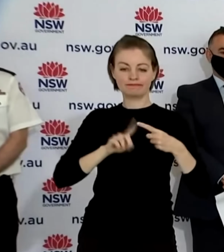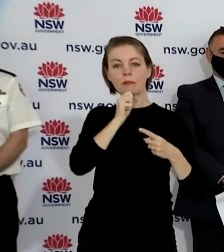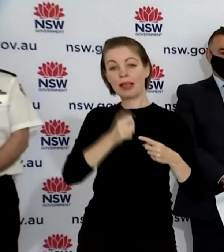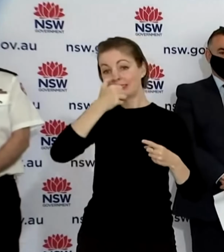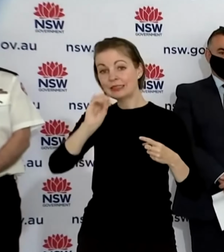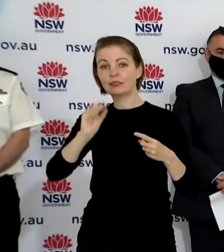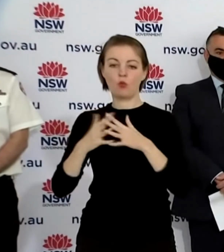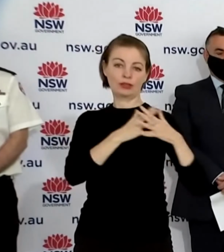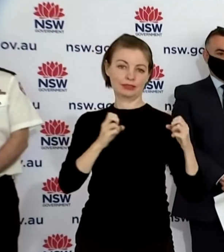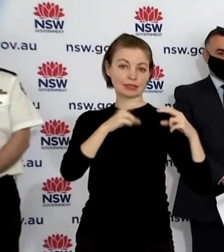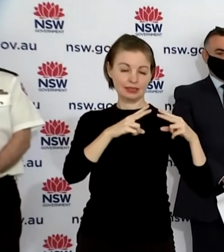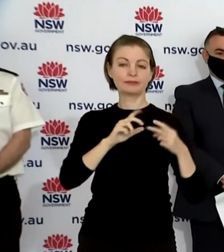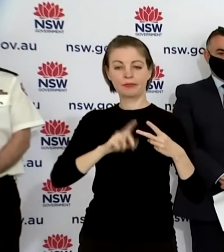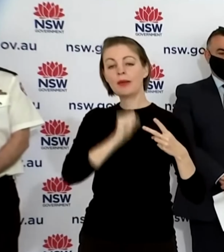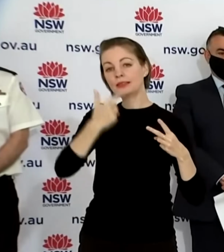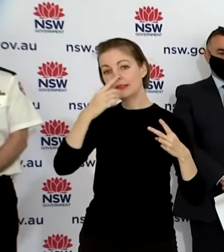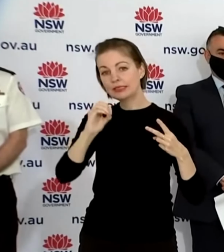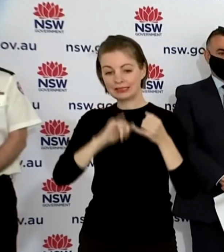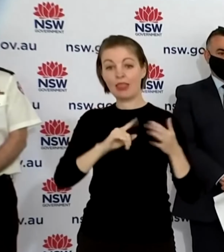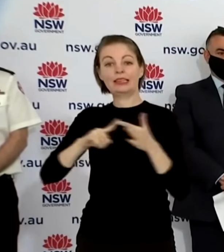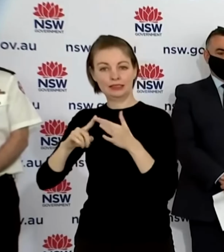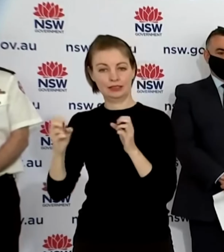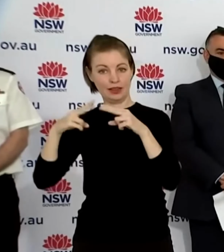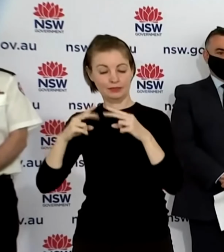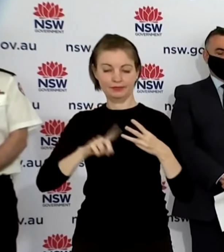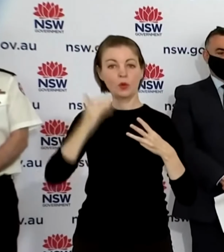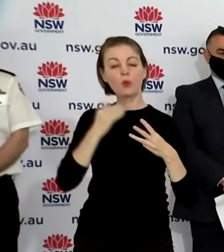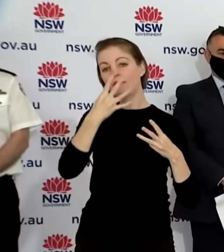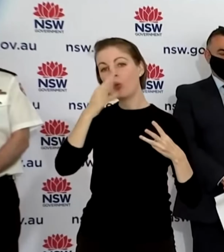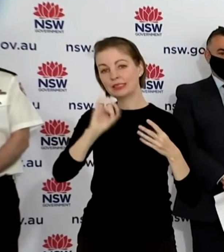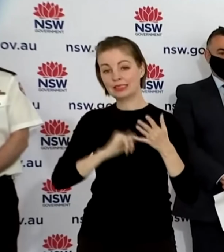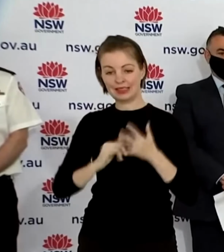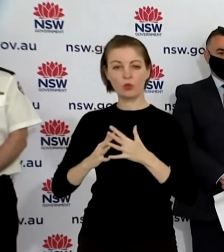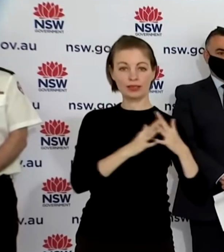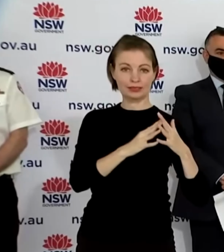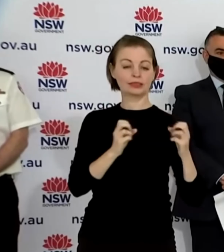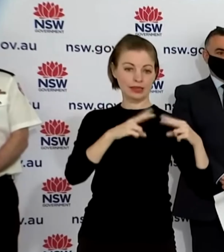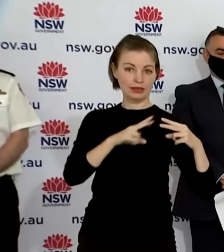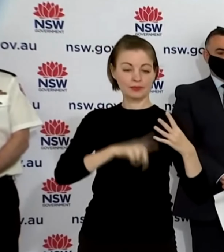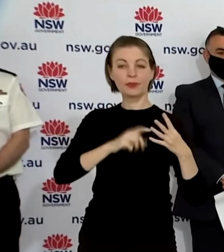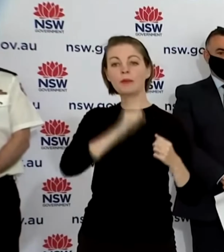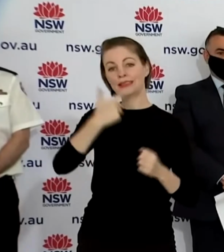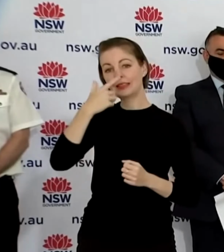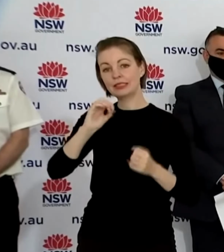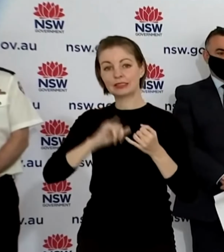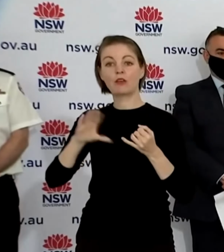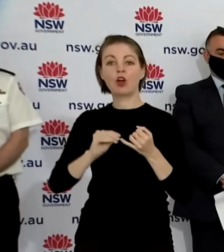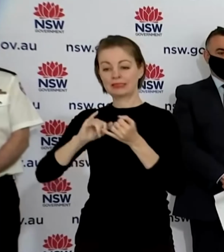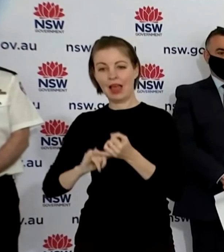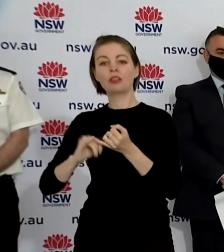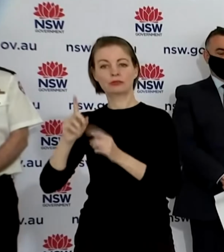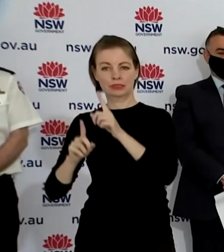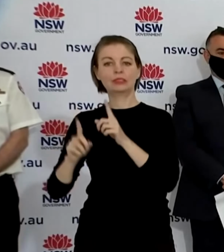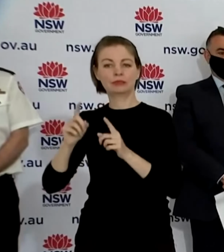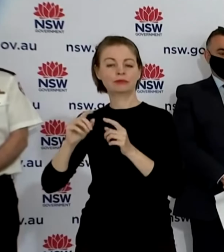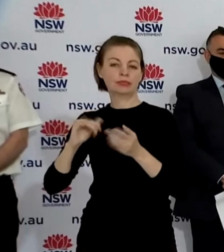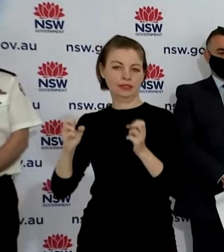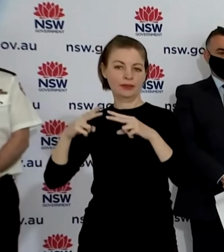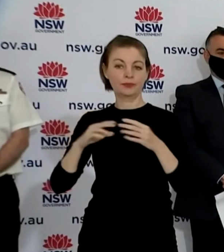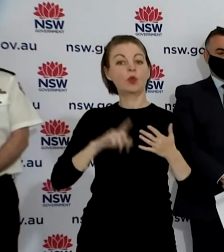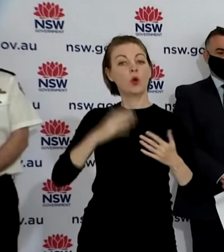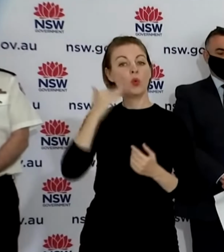in his 60s from Western Sydney, a man in his 70s from southeastern Sydney, a woman in her 40s from southwestern Sydney, a man in his 70s from Sydney's southern suburbs, a woman in